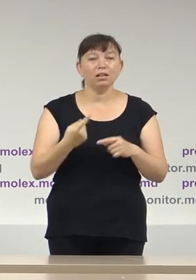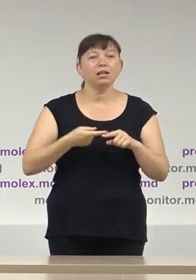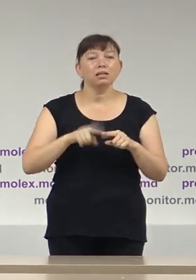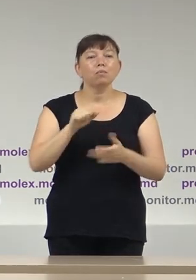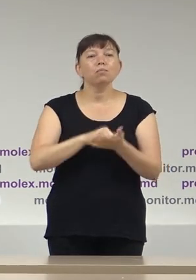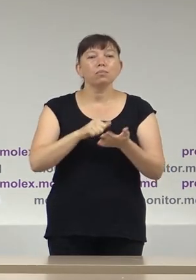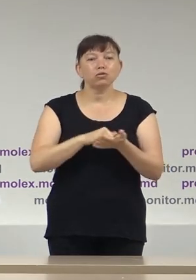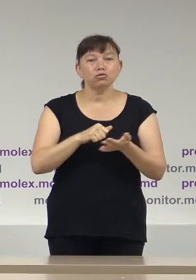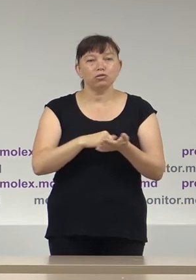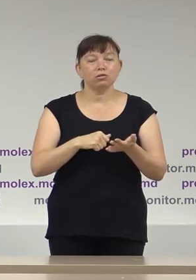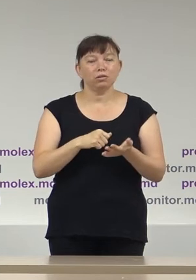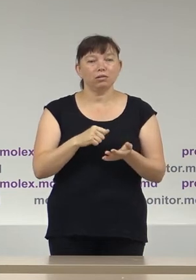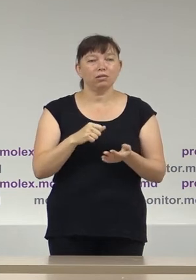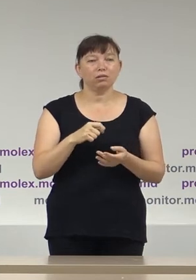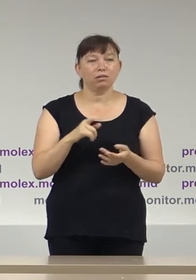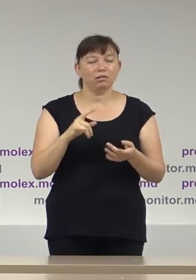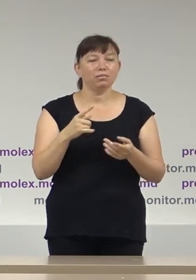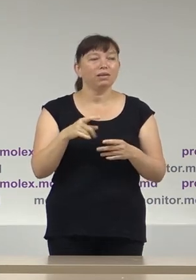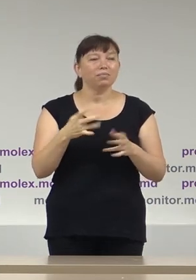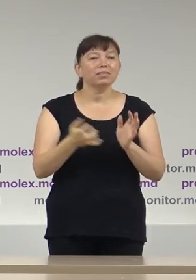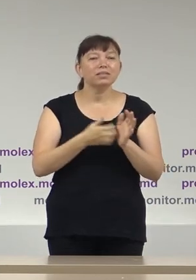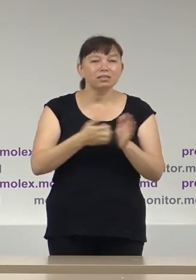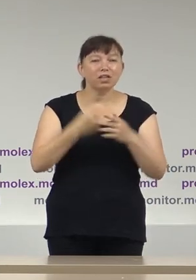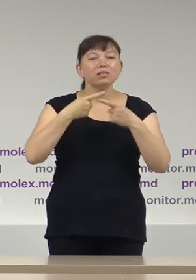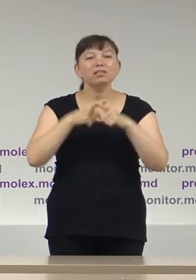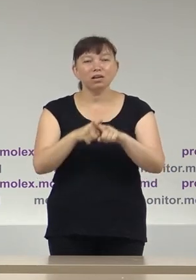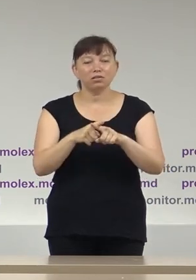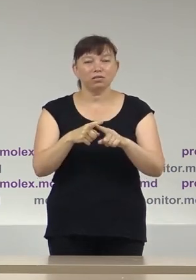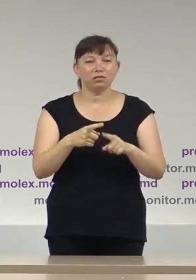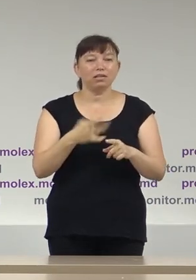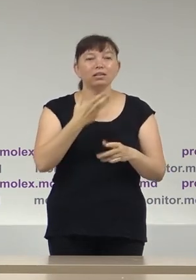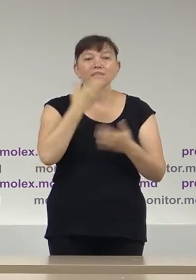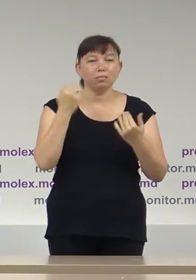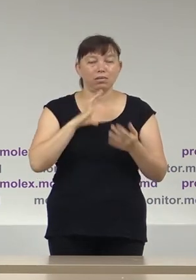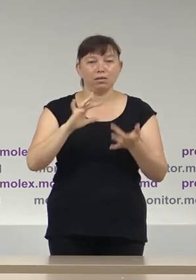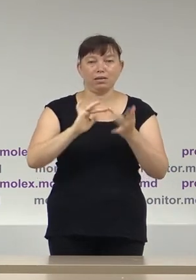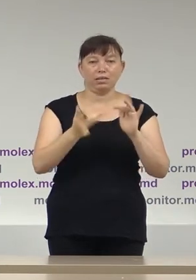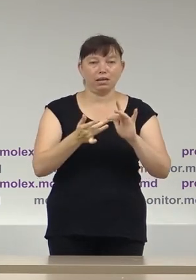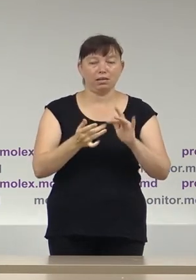the delay, which was caused by the technical deficiencies,